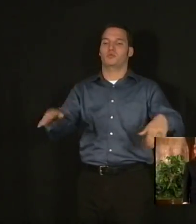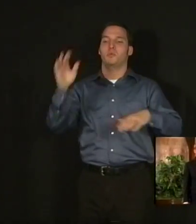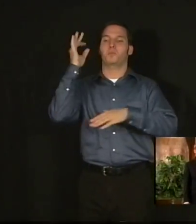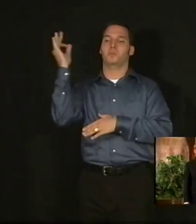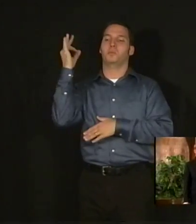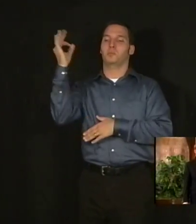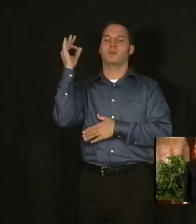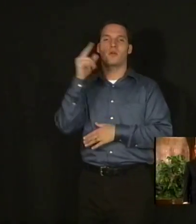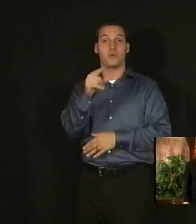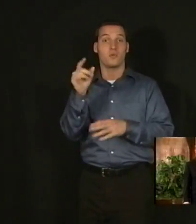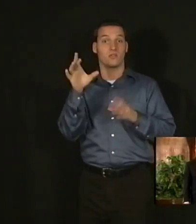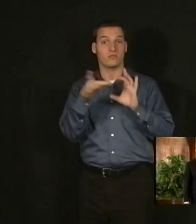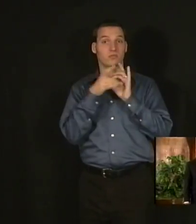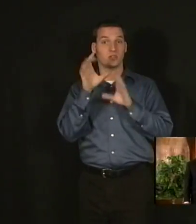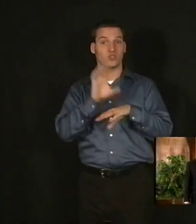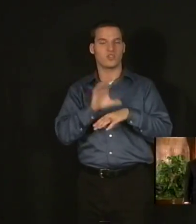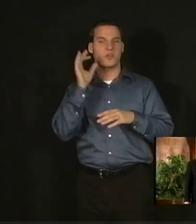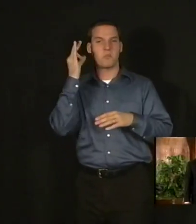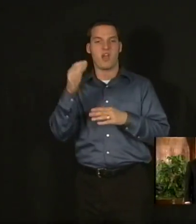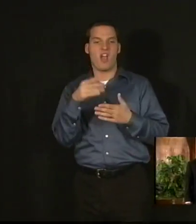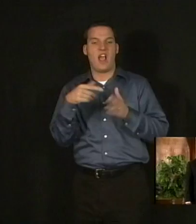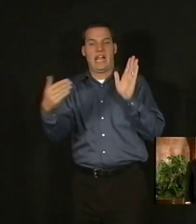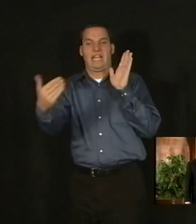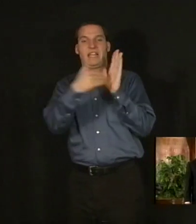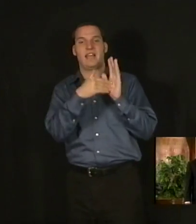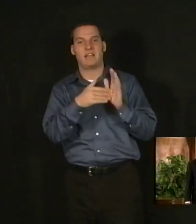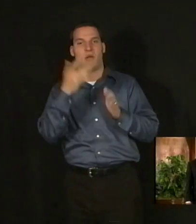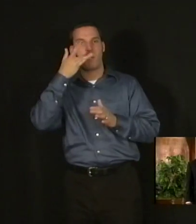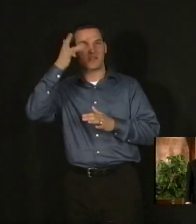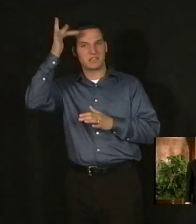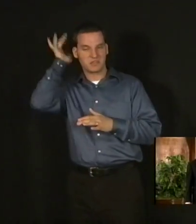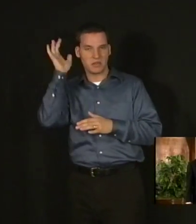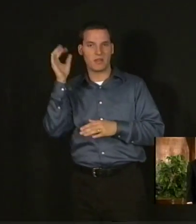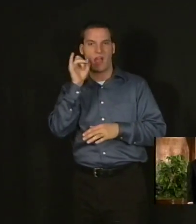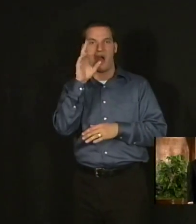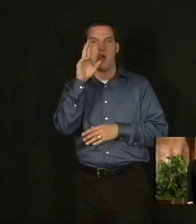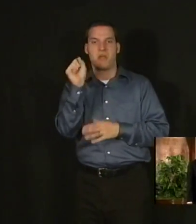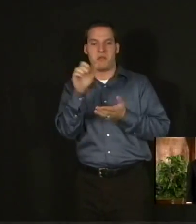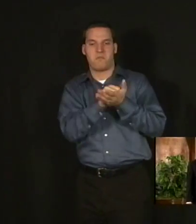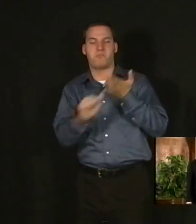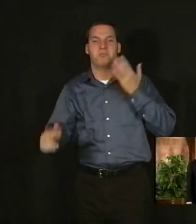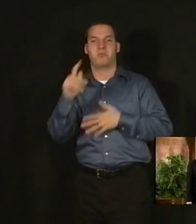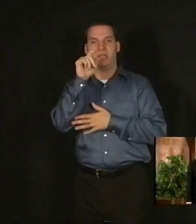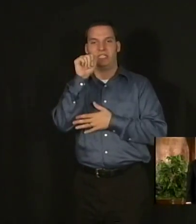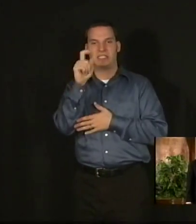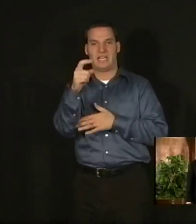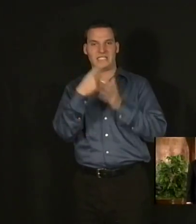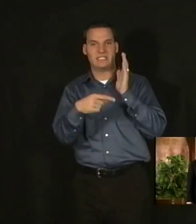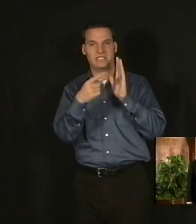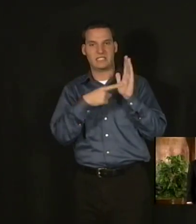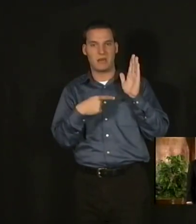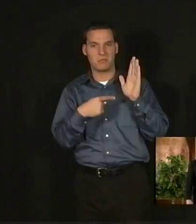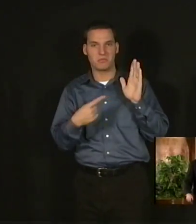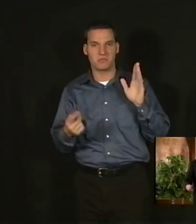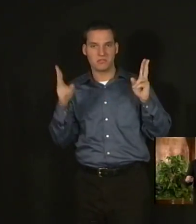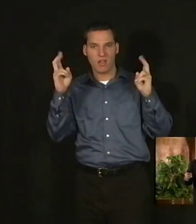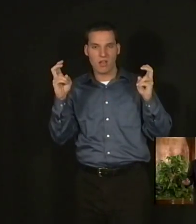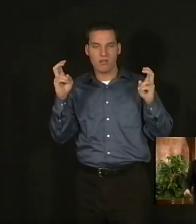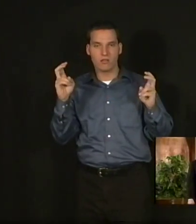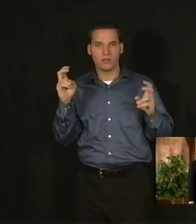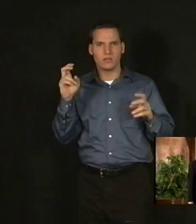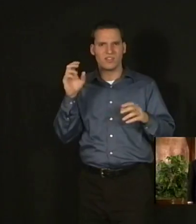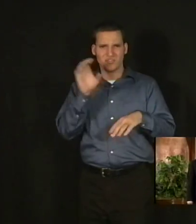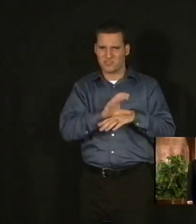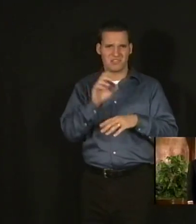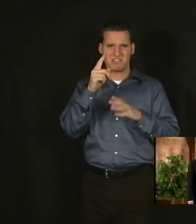Did you know if you're an incorporated church and you preach against homosexuality, IRS will pull your tax-exempt status? Churches are